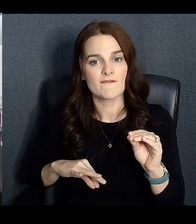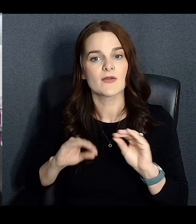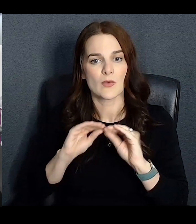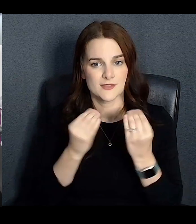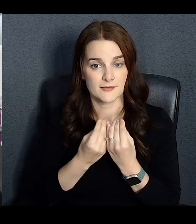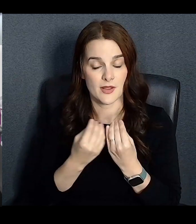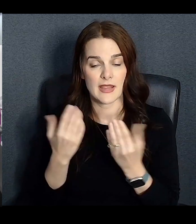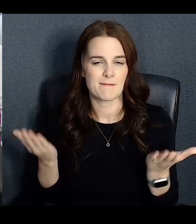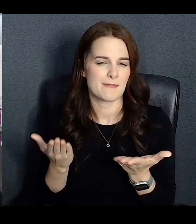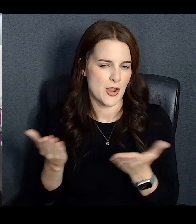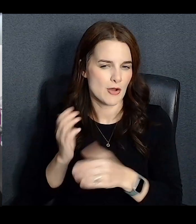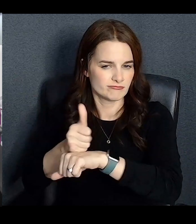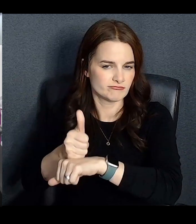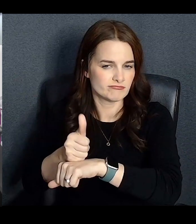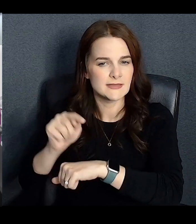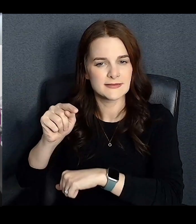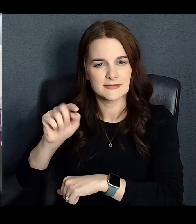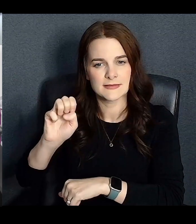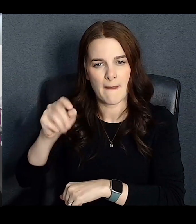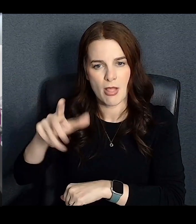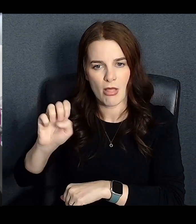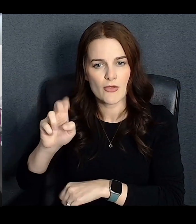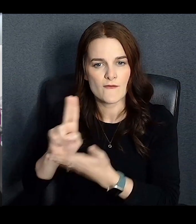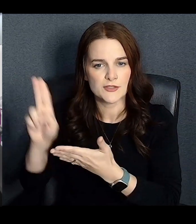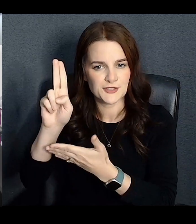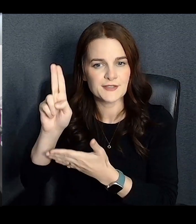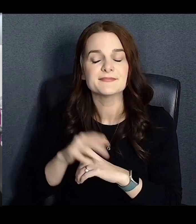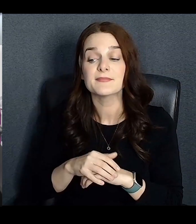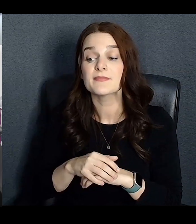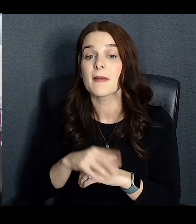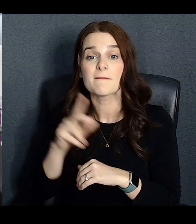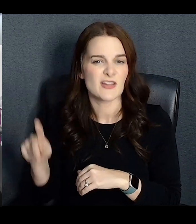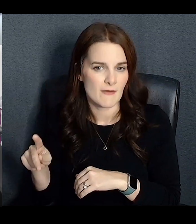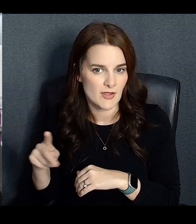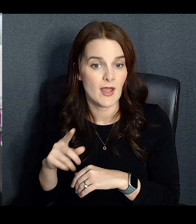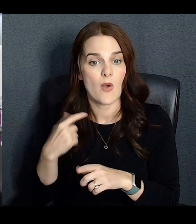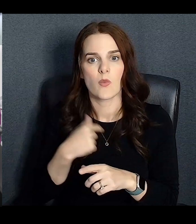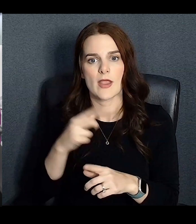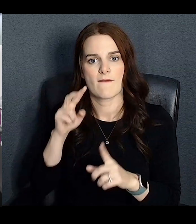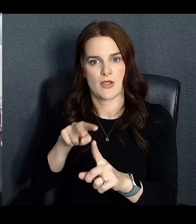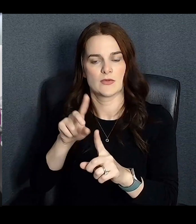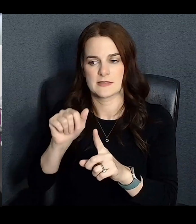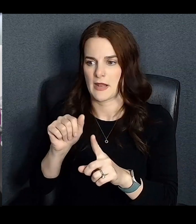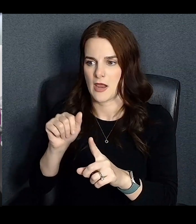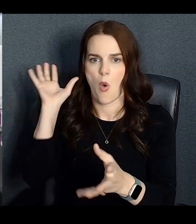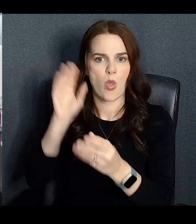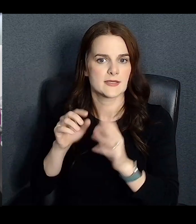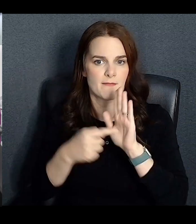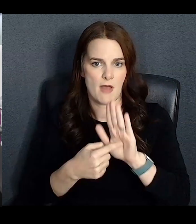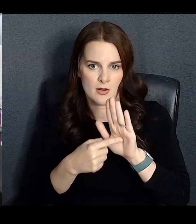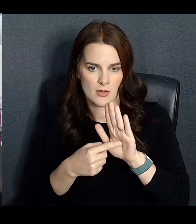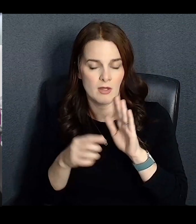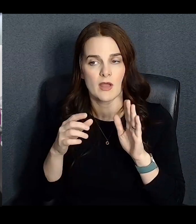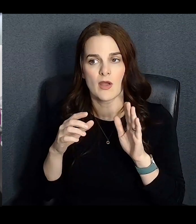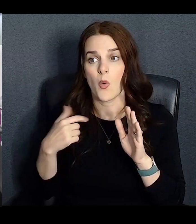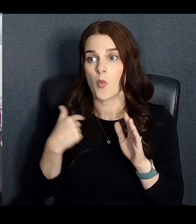Philadelphia. Um, we view disability through both a social and holistic model, right? We believe that